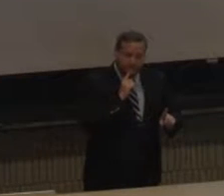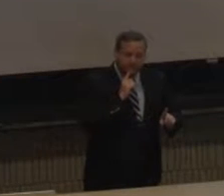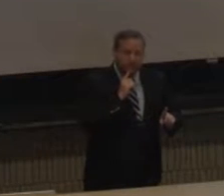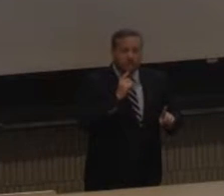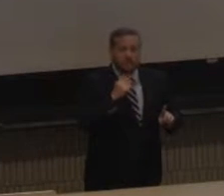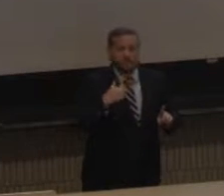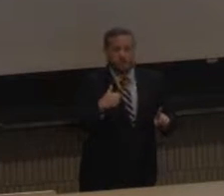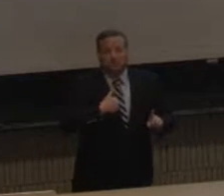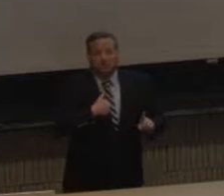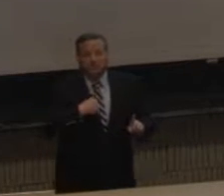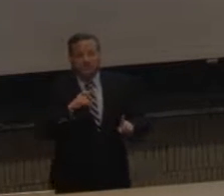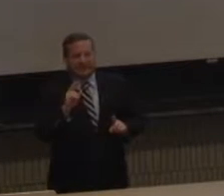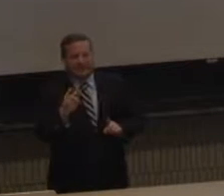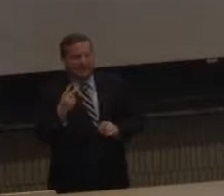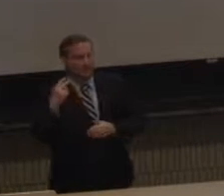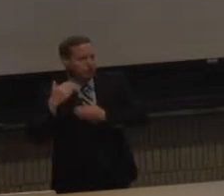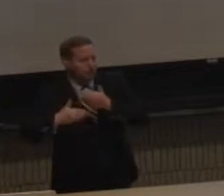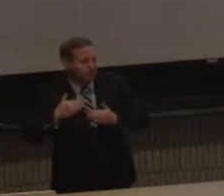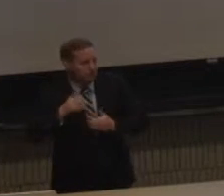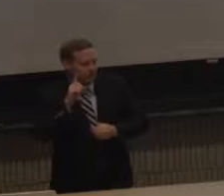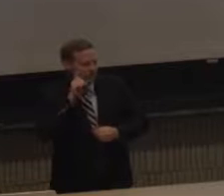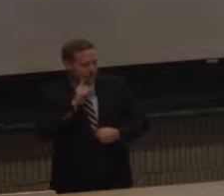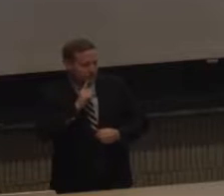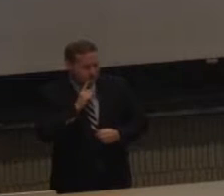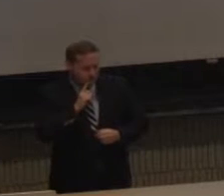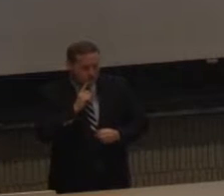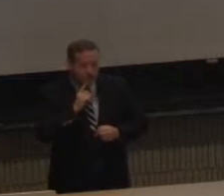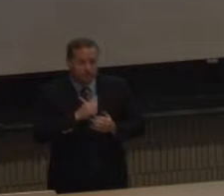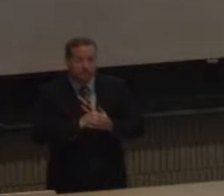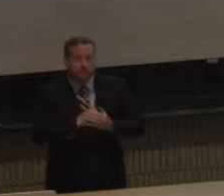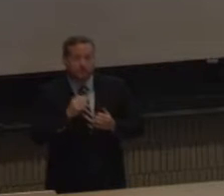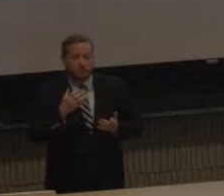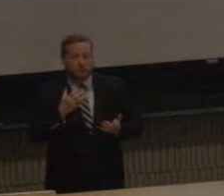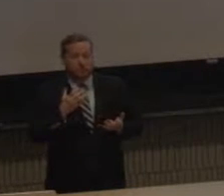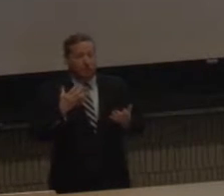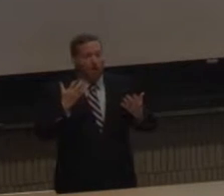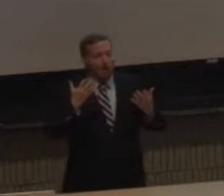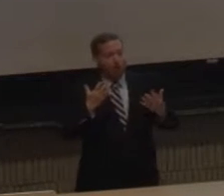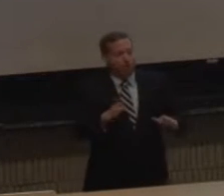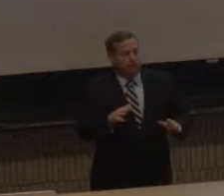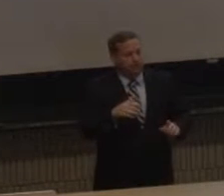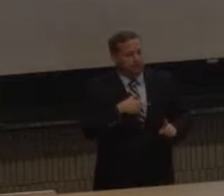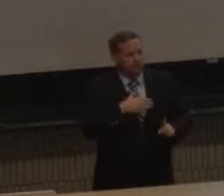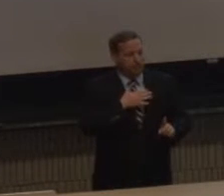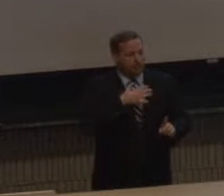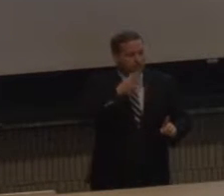My whole family is deaf. I am a second generation deaf person.